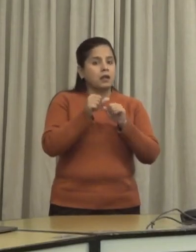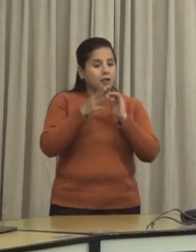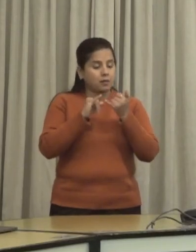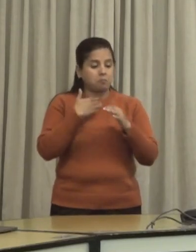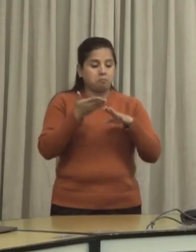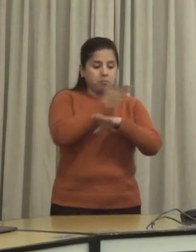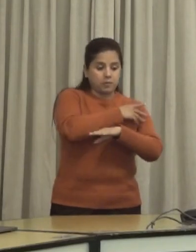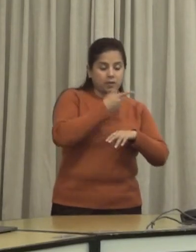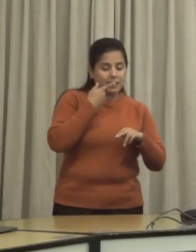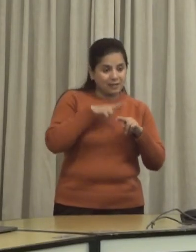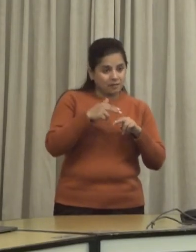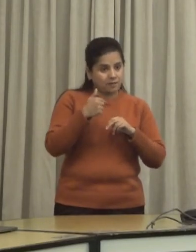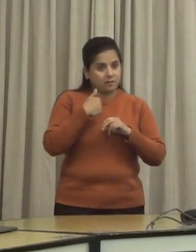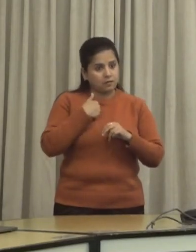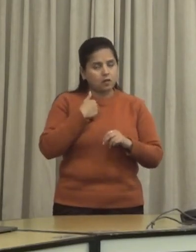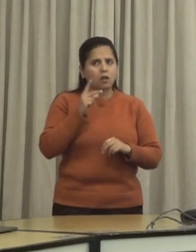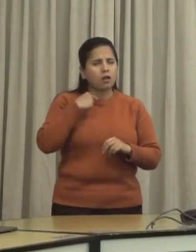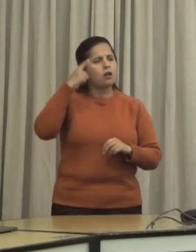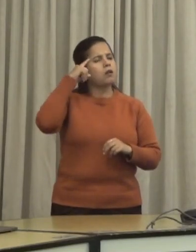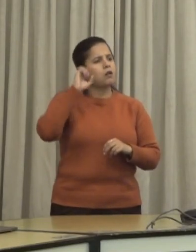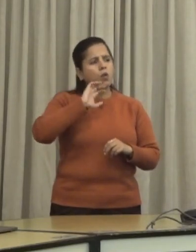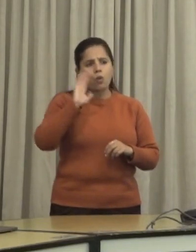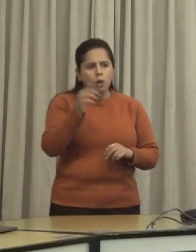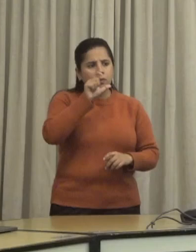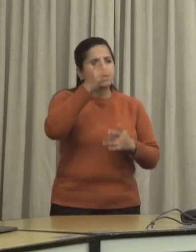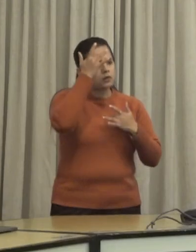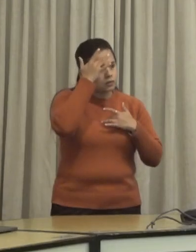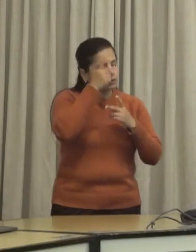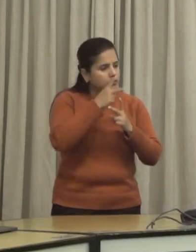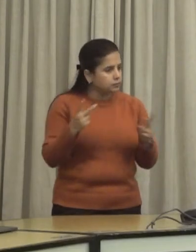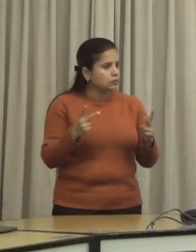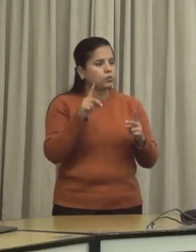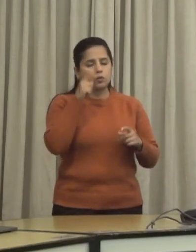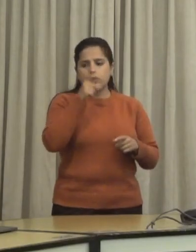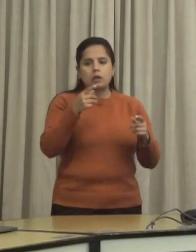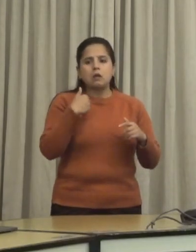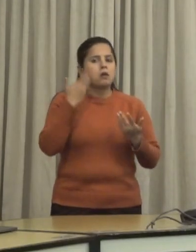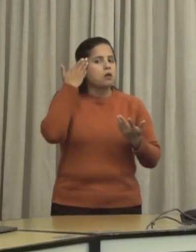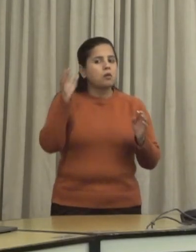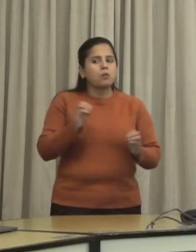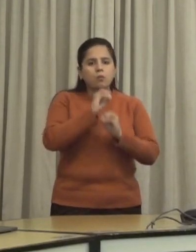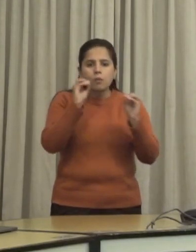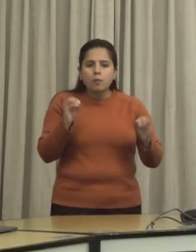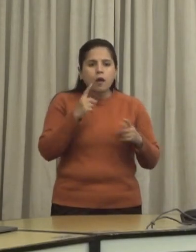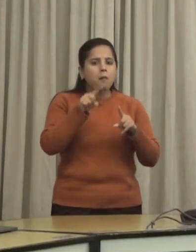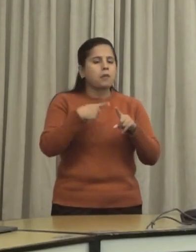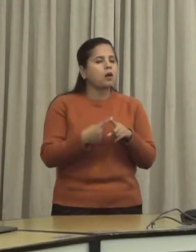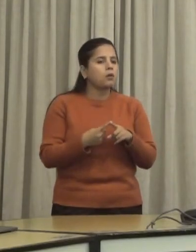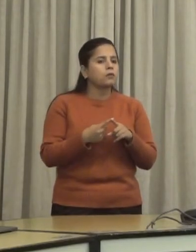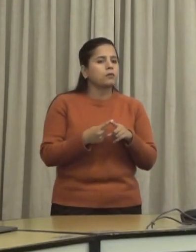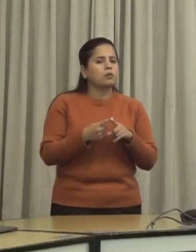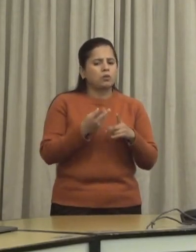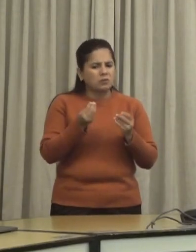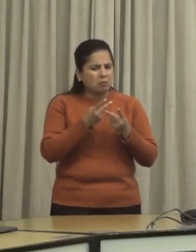consider that, if I recall that every patient, those who are, we were not knowing anything about all